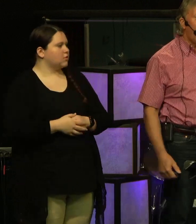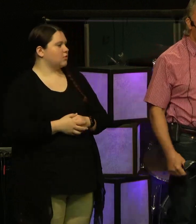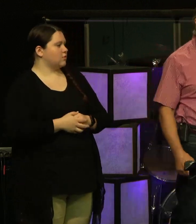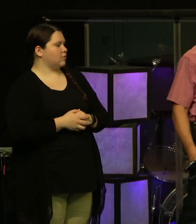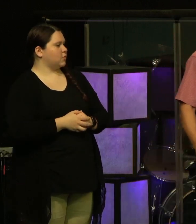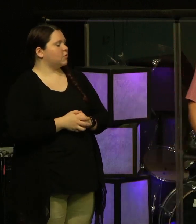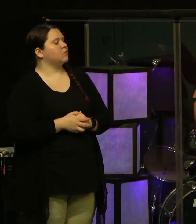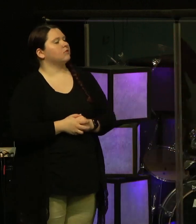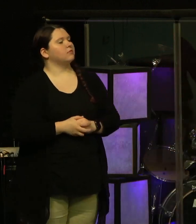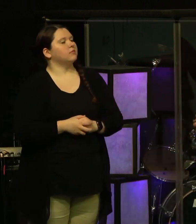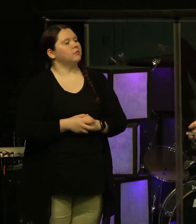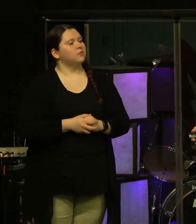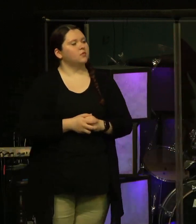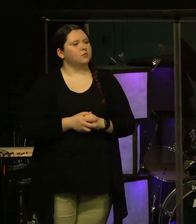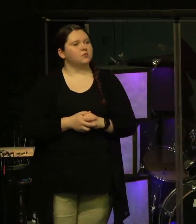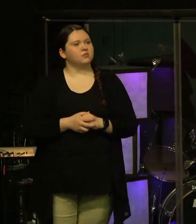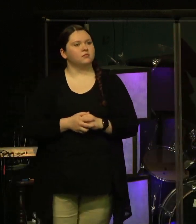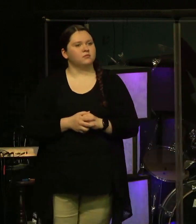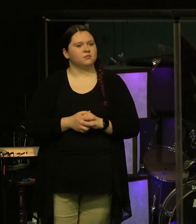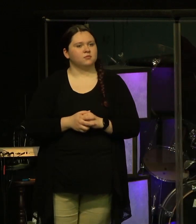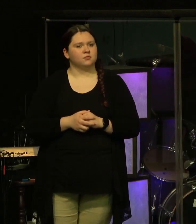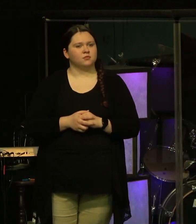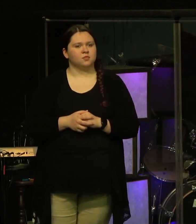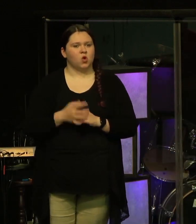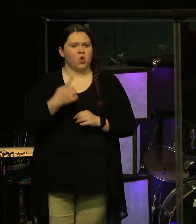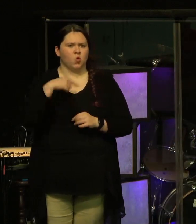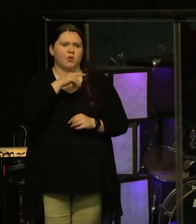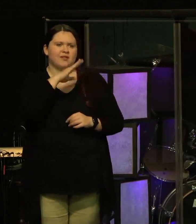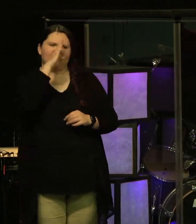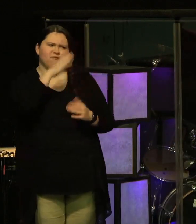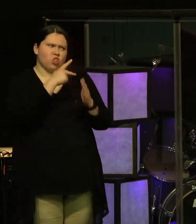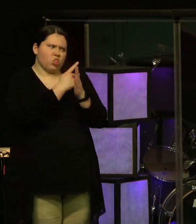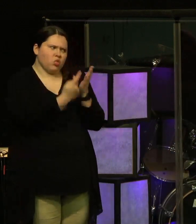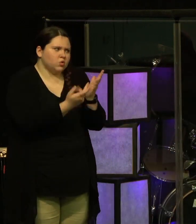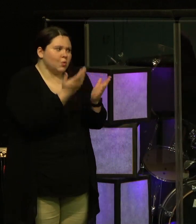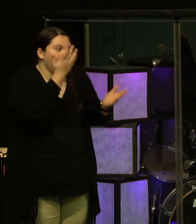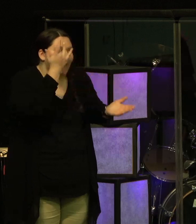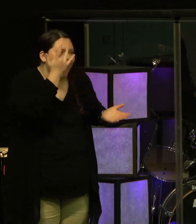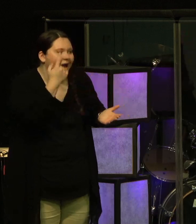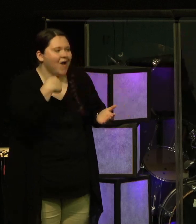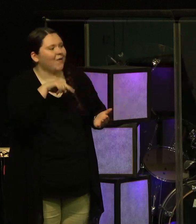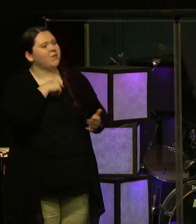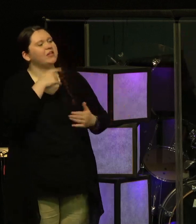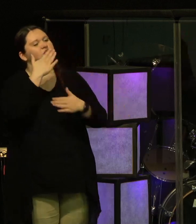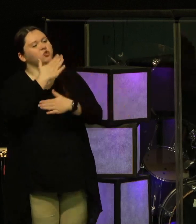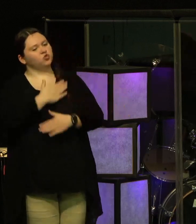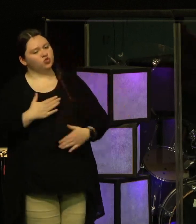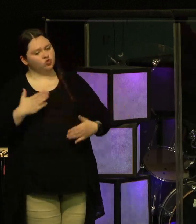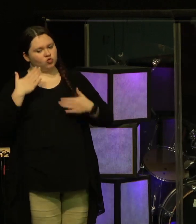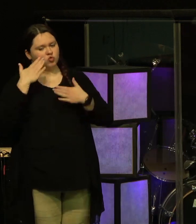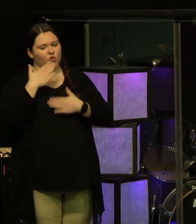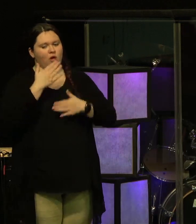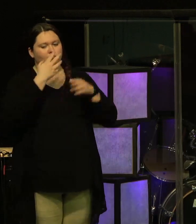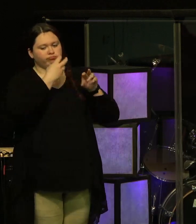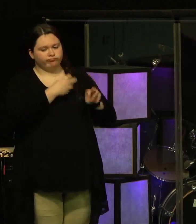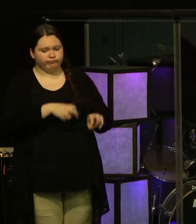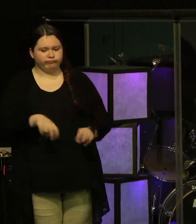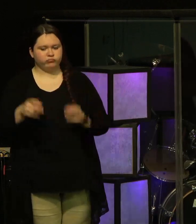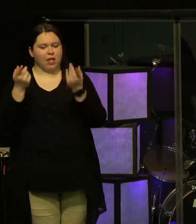That we're never going to lose because we're always enjoying the journey. We're